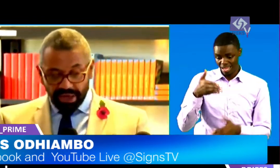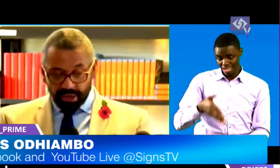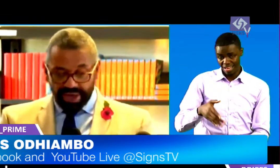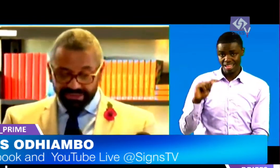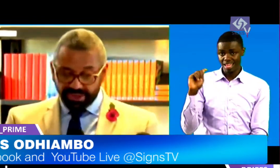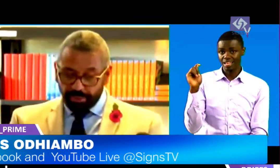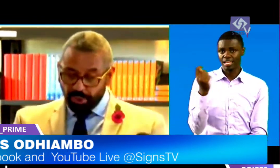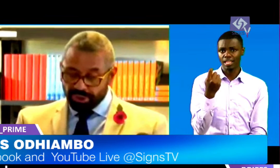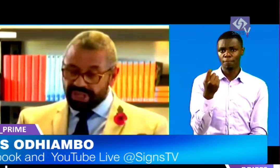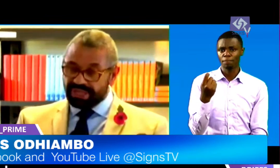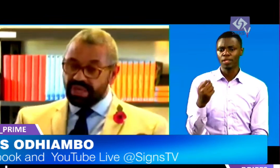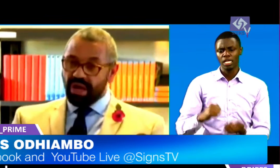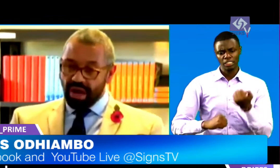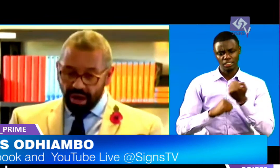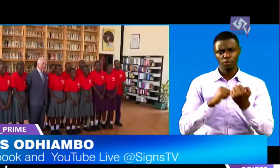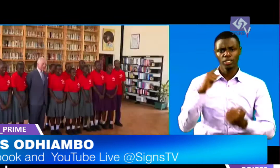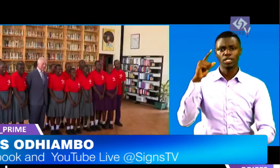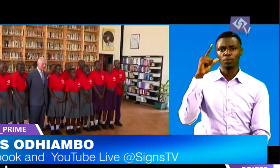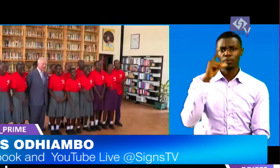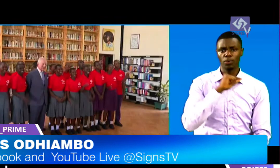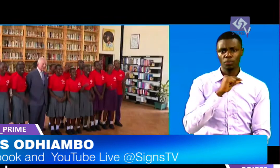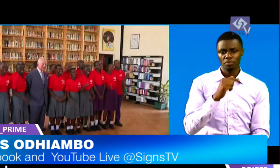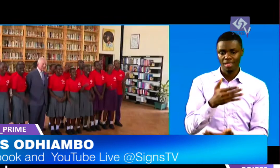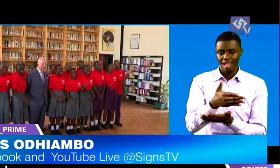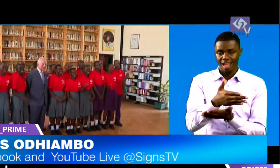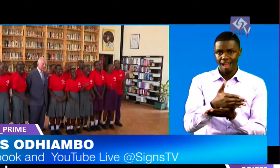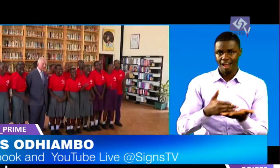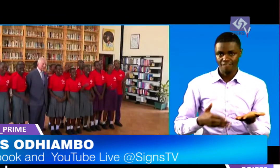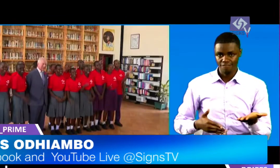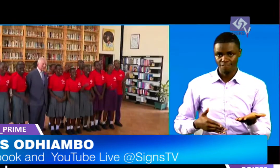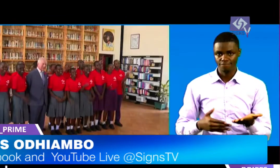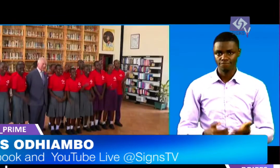Kenya, we have supported 500,000